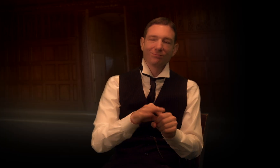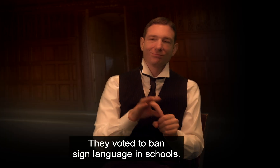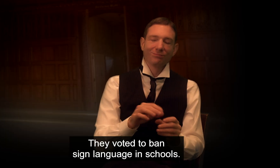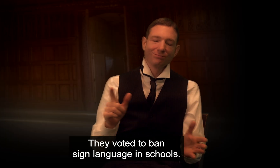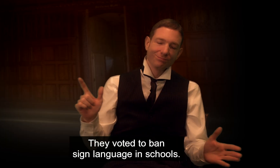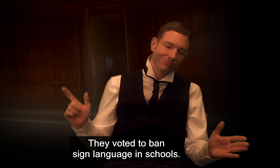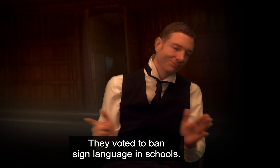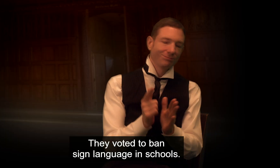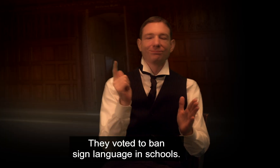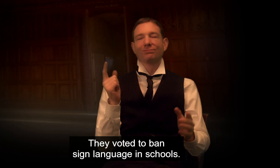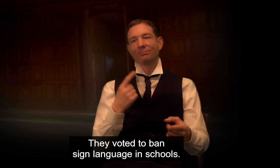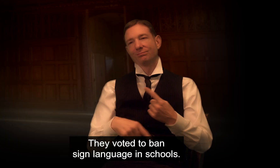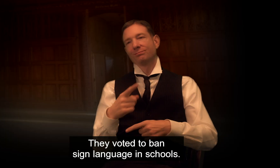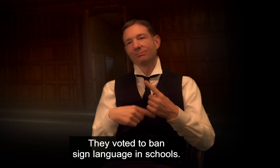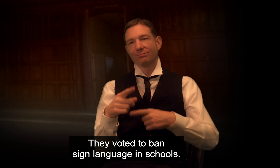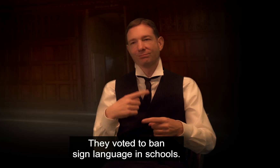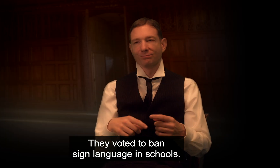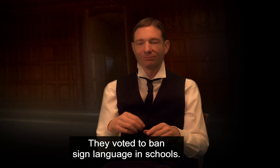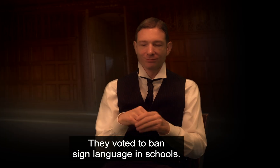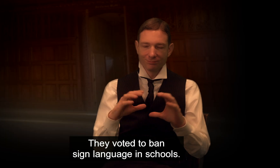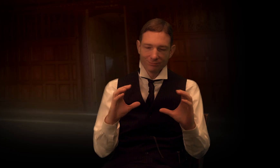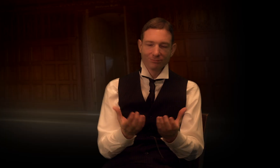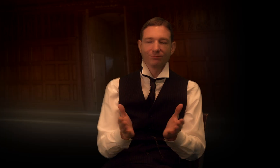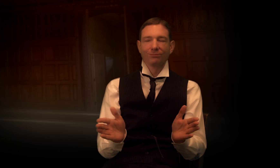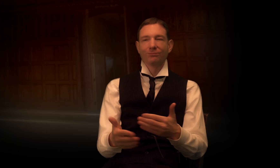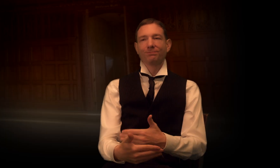They voted to ban sign language in schools.